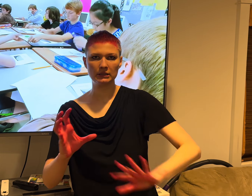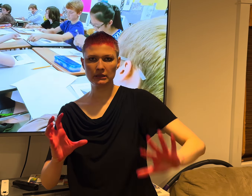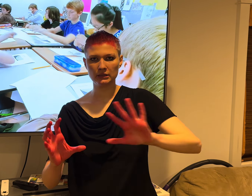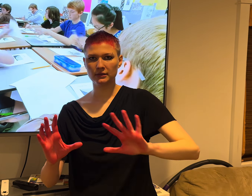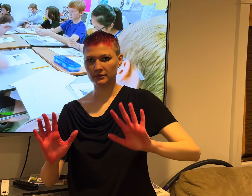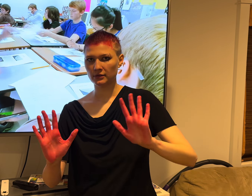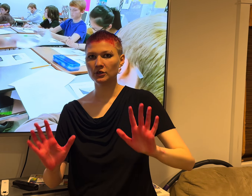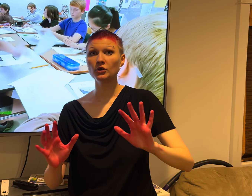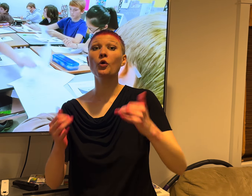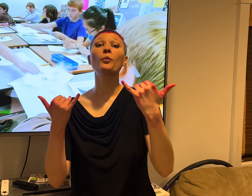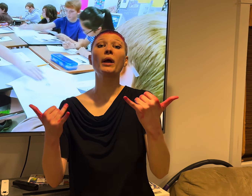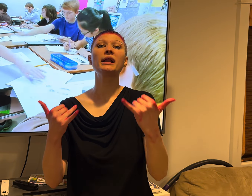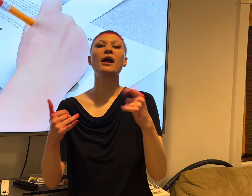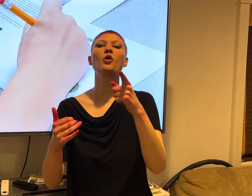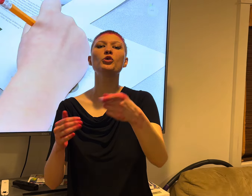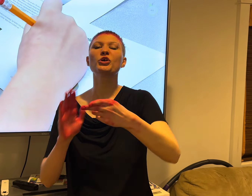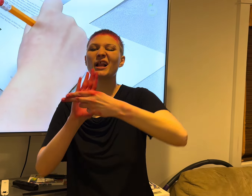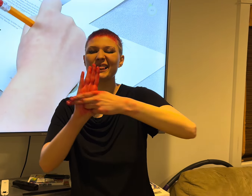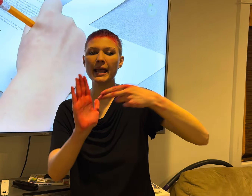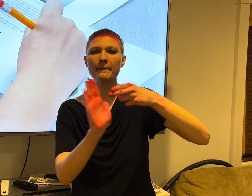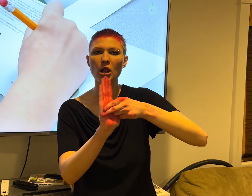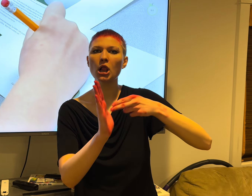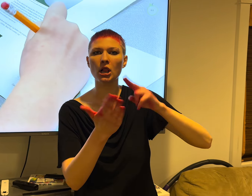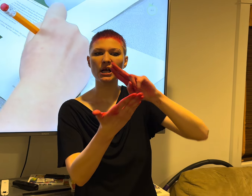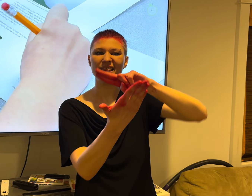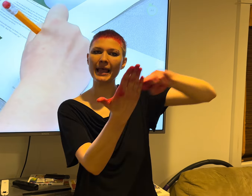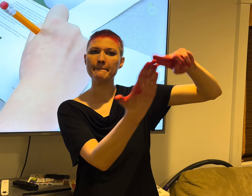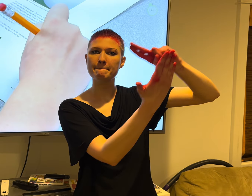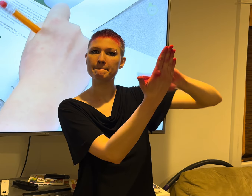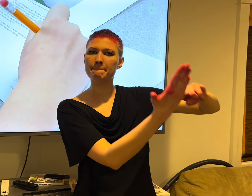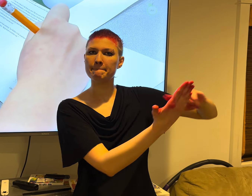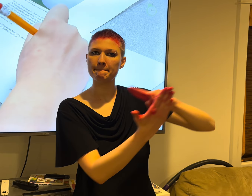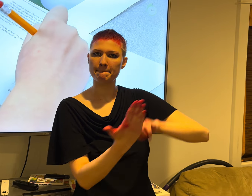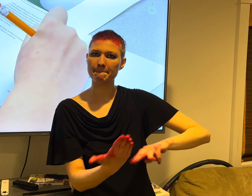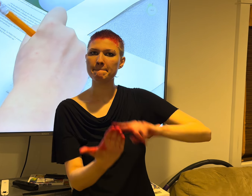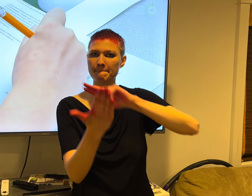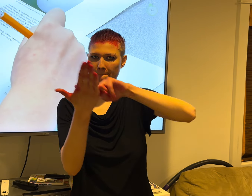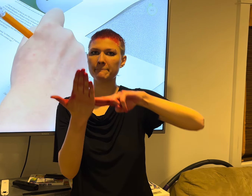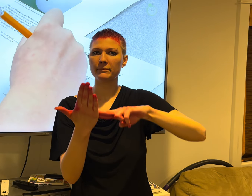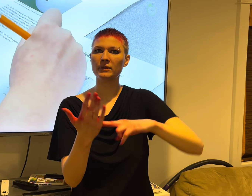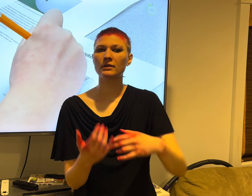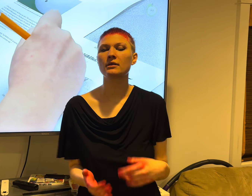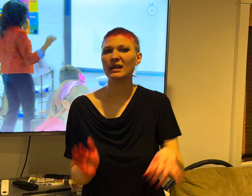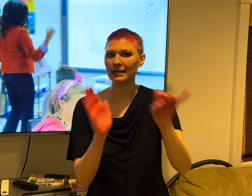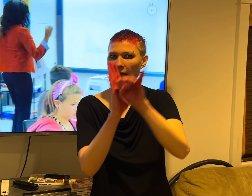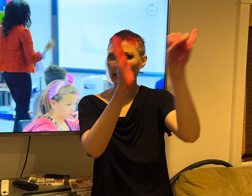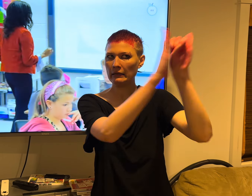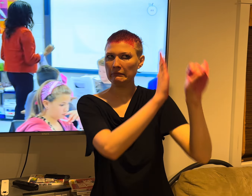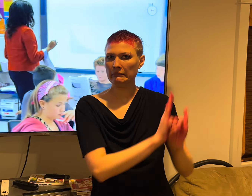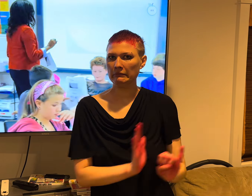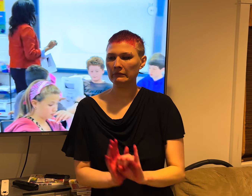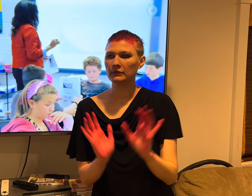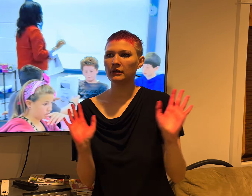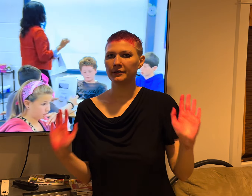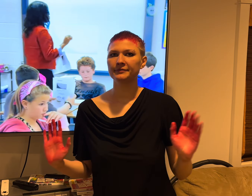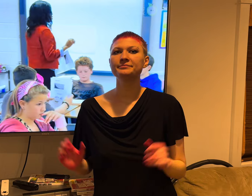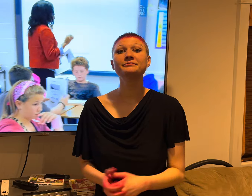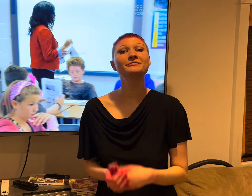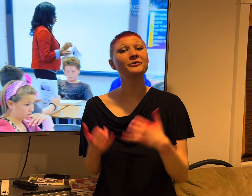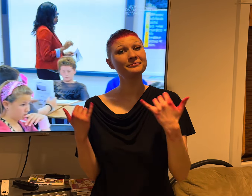now. Now, Venus would have been visible, the transit of Venus would have been visible to us because we're in which